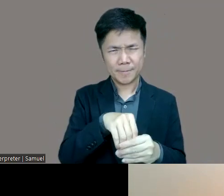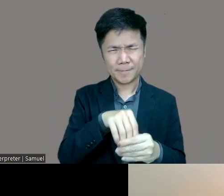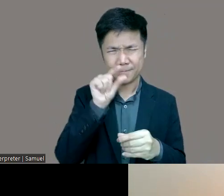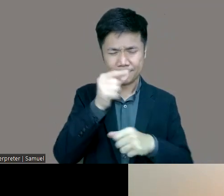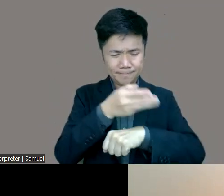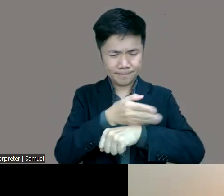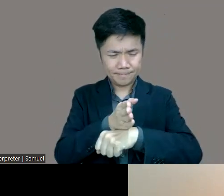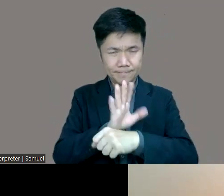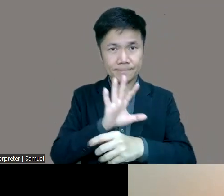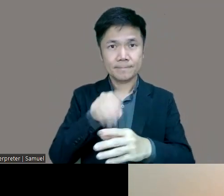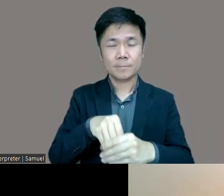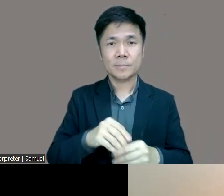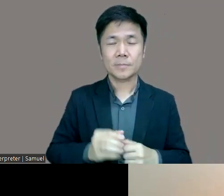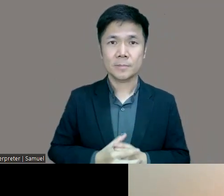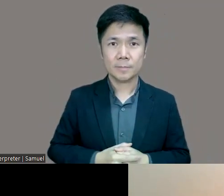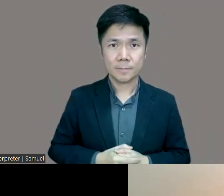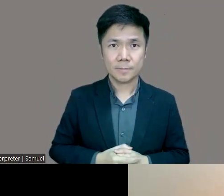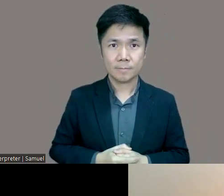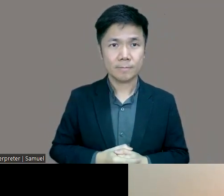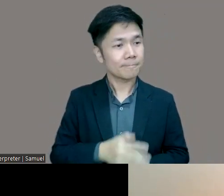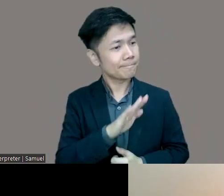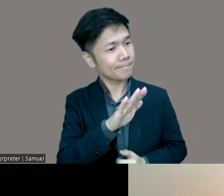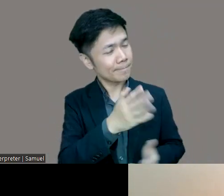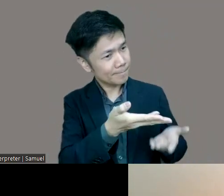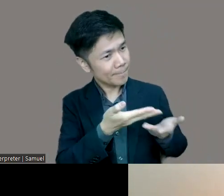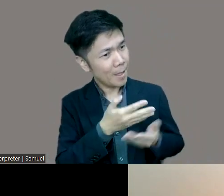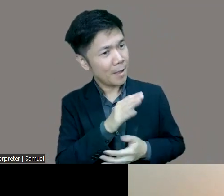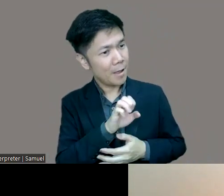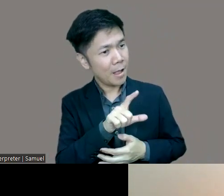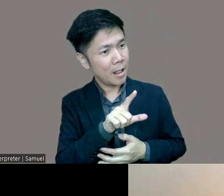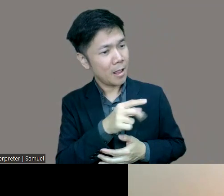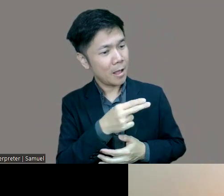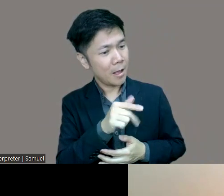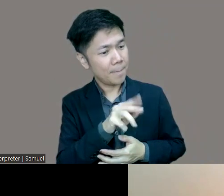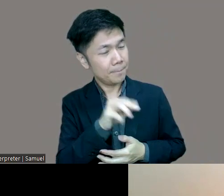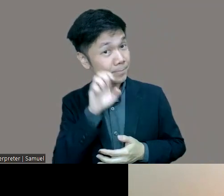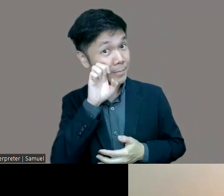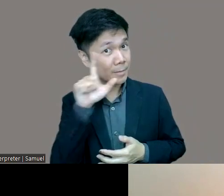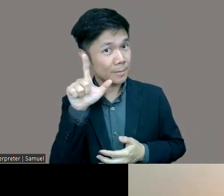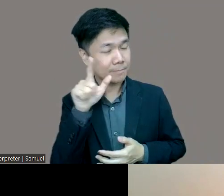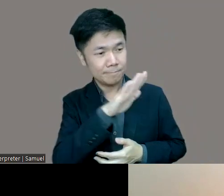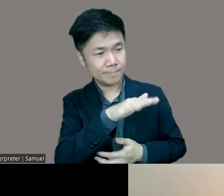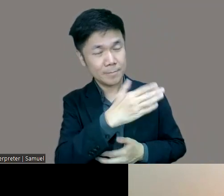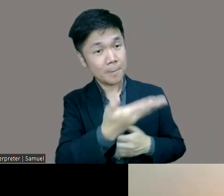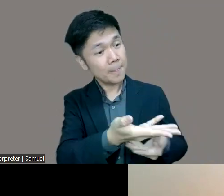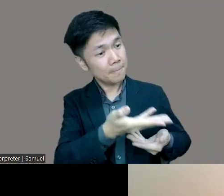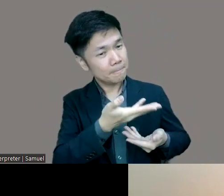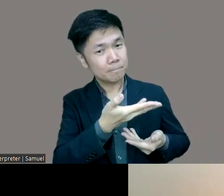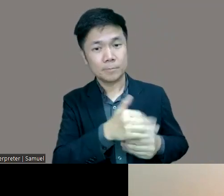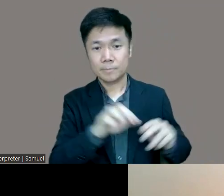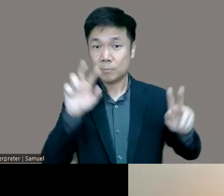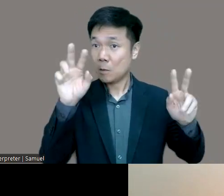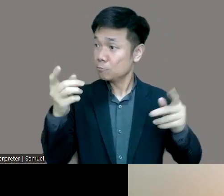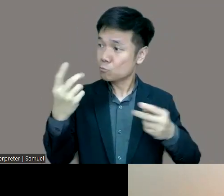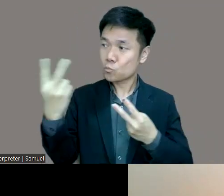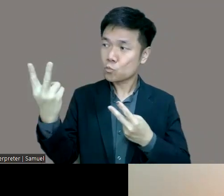Elham, and if you want to share as well some words, say welcome. We started the discussion, but only with a couple of inputs